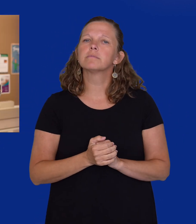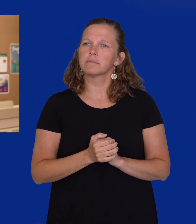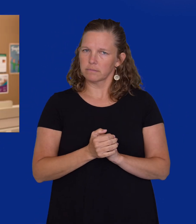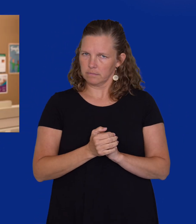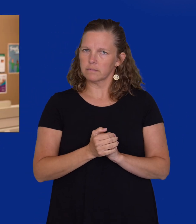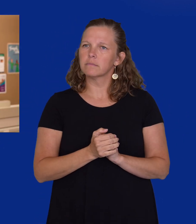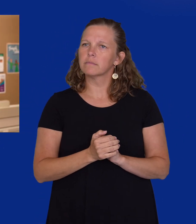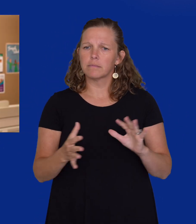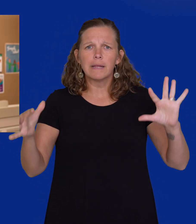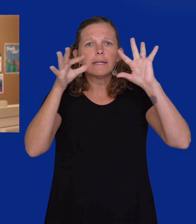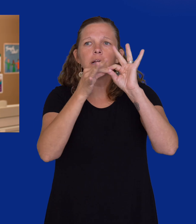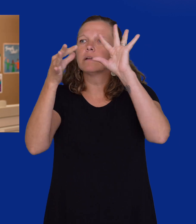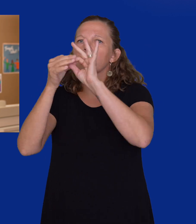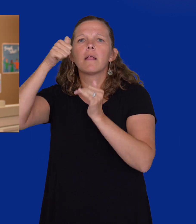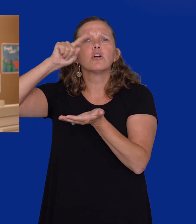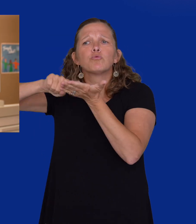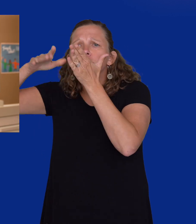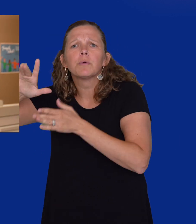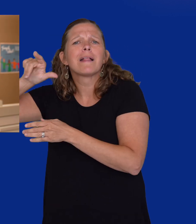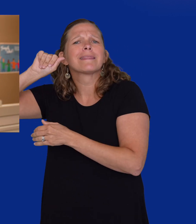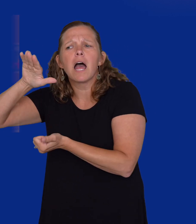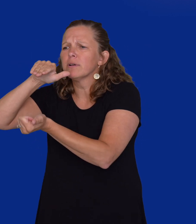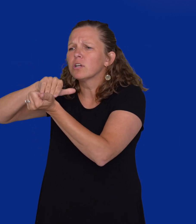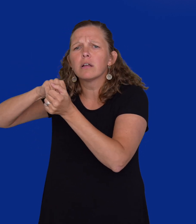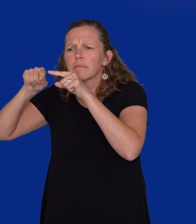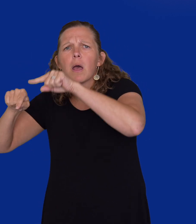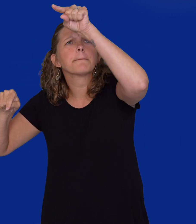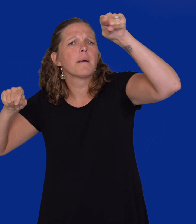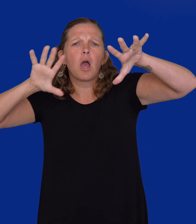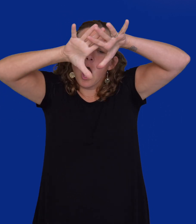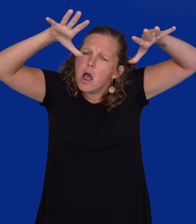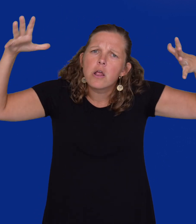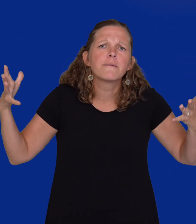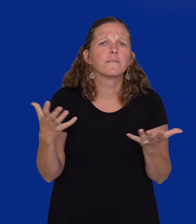is by connecting with other providers and researchers around the world.